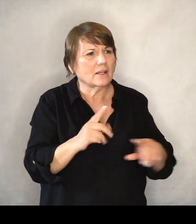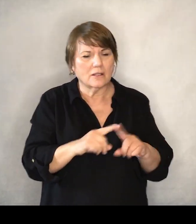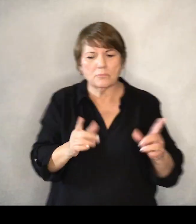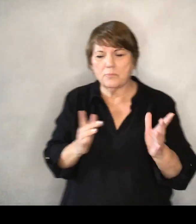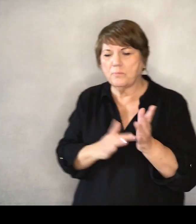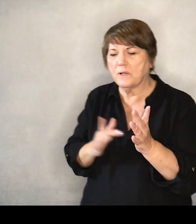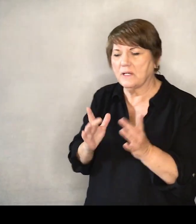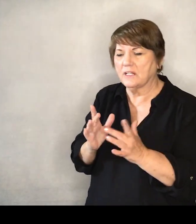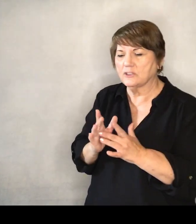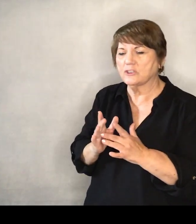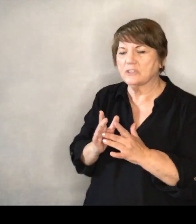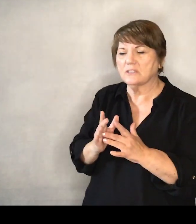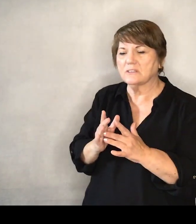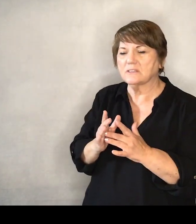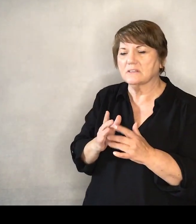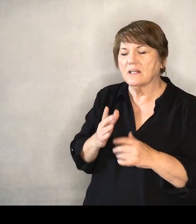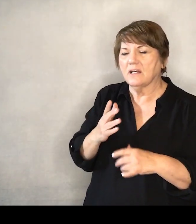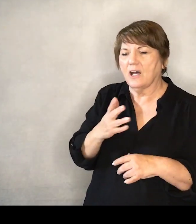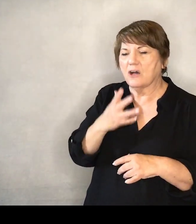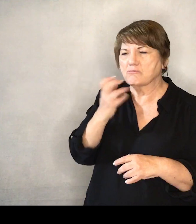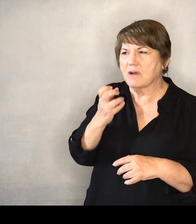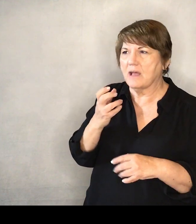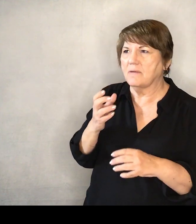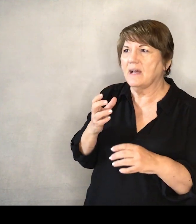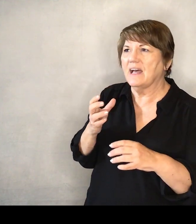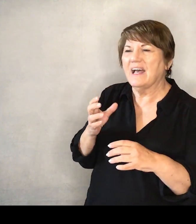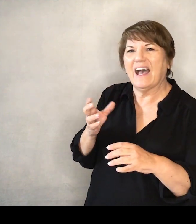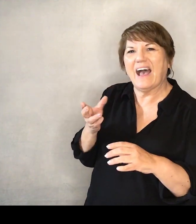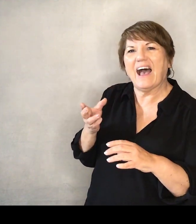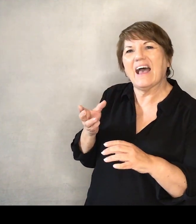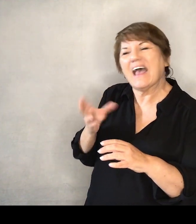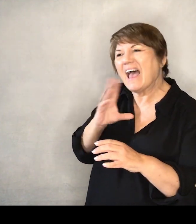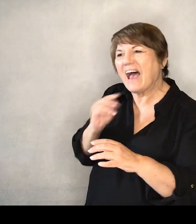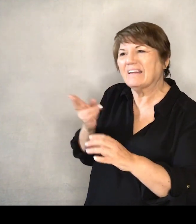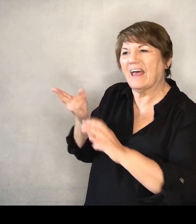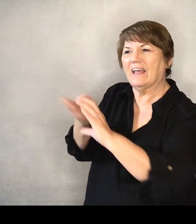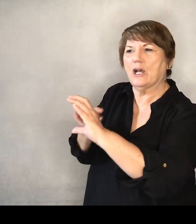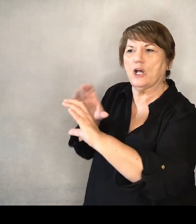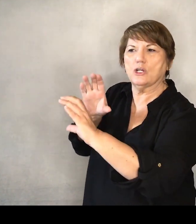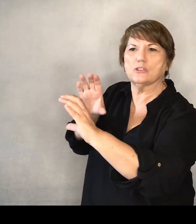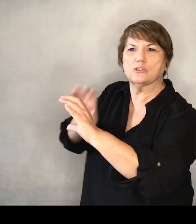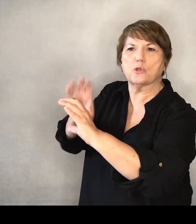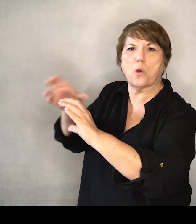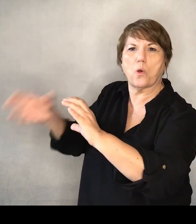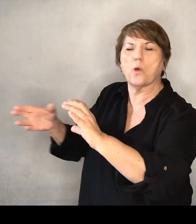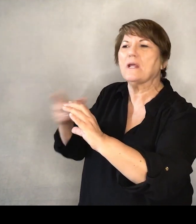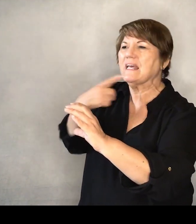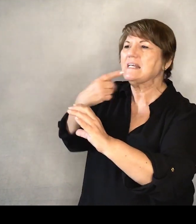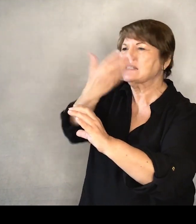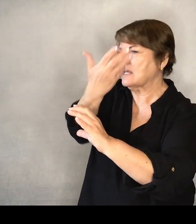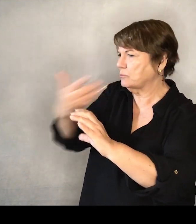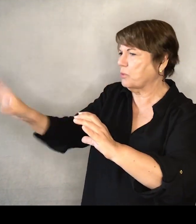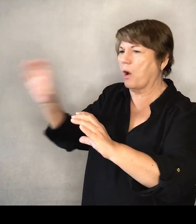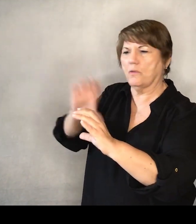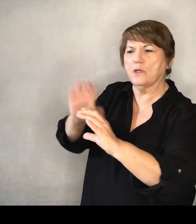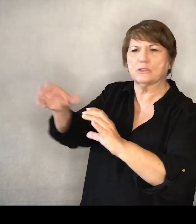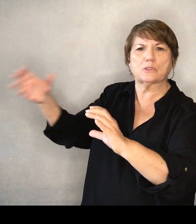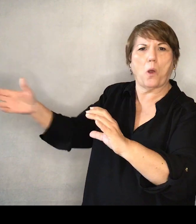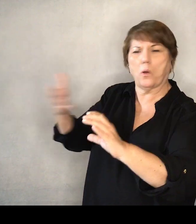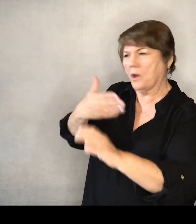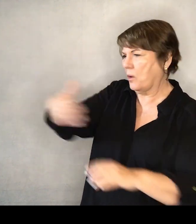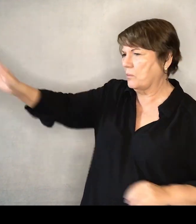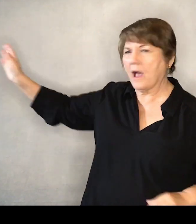angry as he arrived at the tomb, a cave with a stone rolled across its entrance. "Roll the stone aside," Jesus told